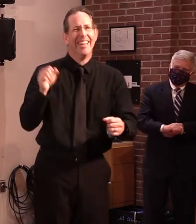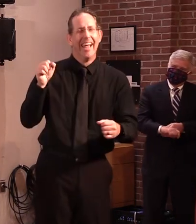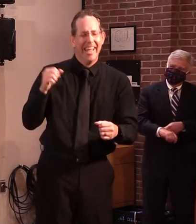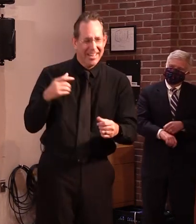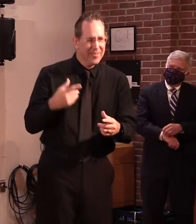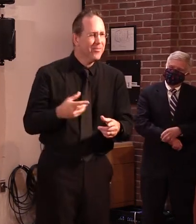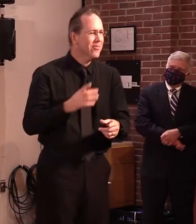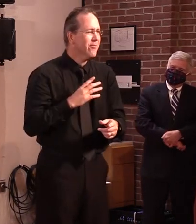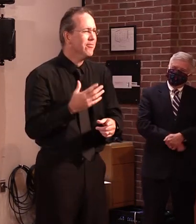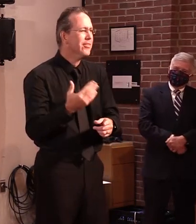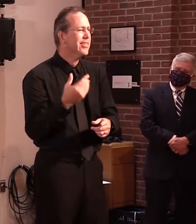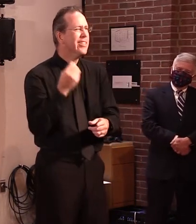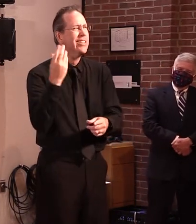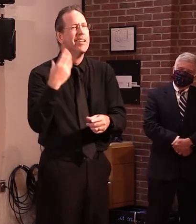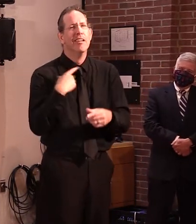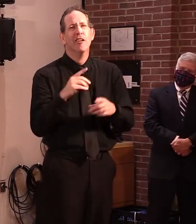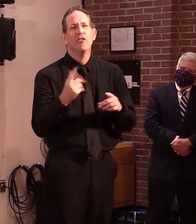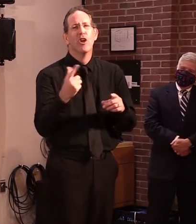consideration.